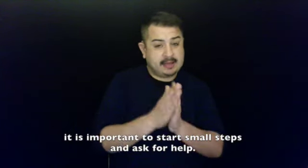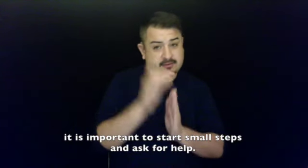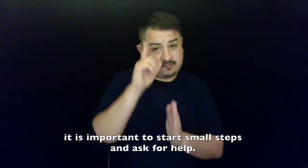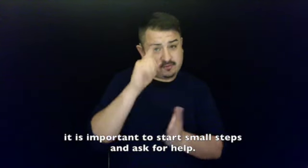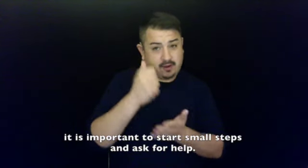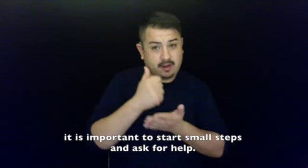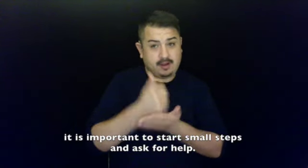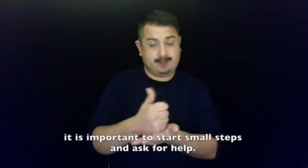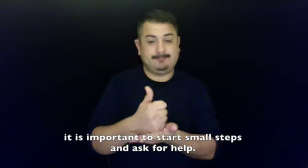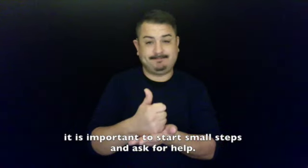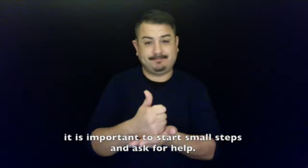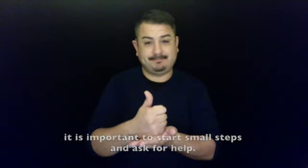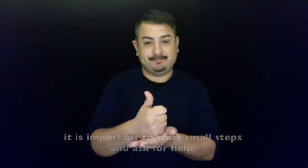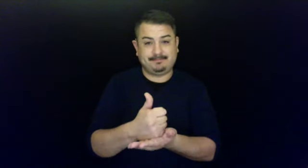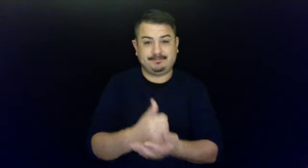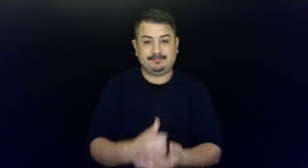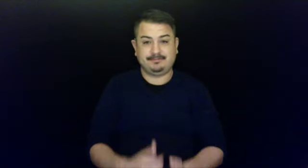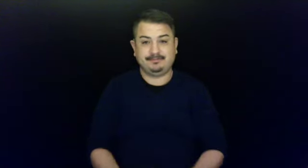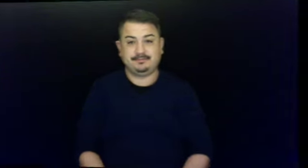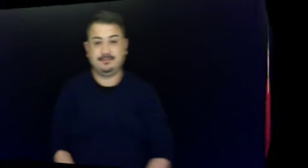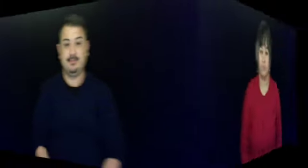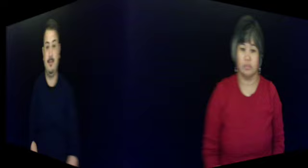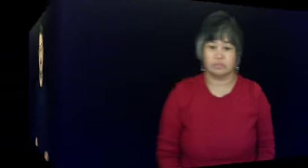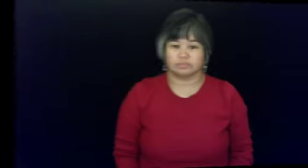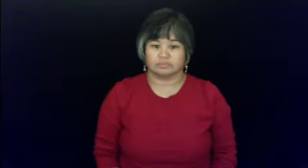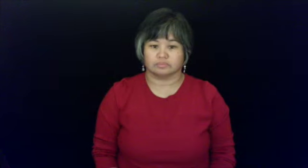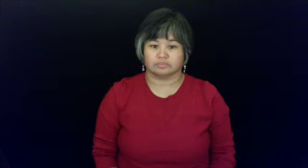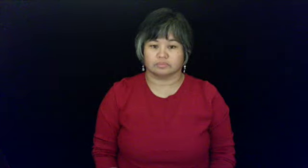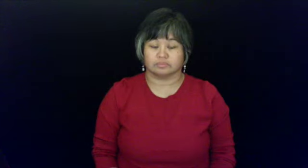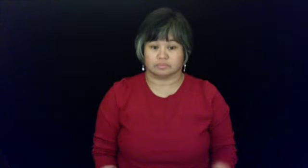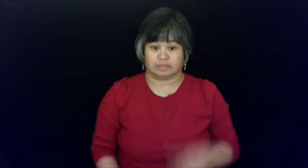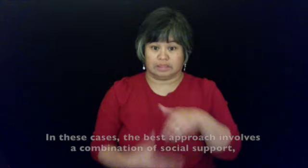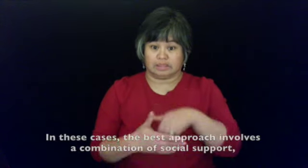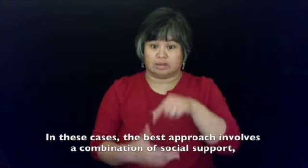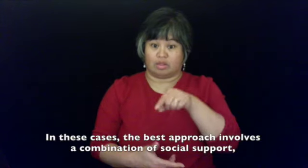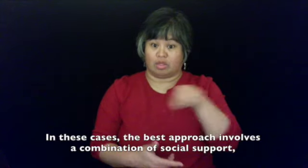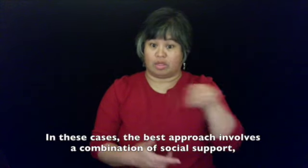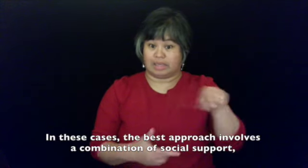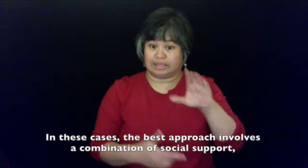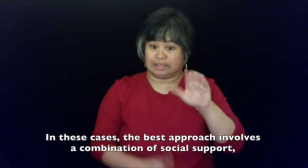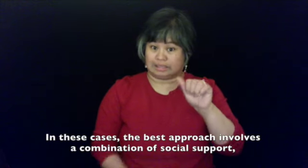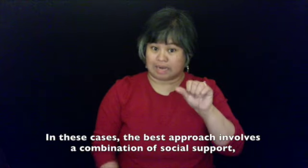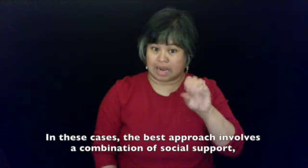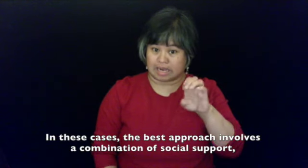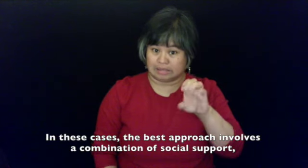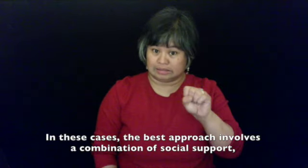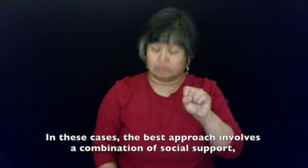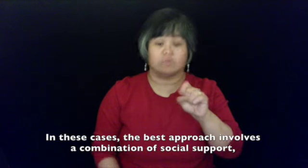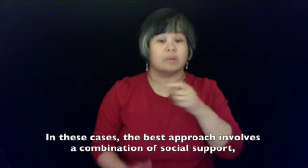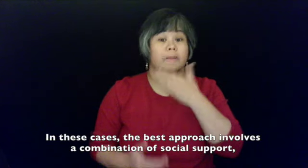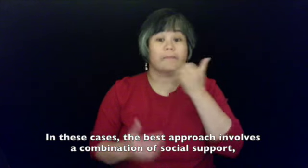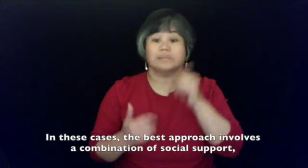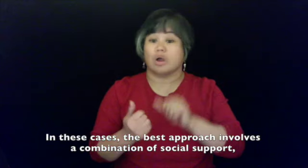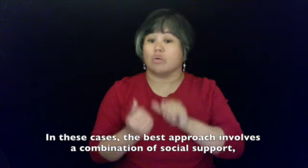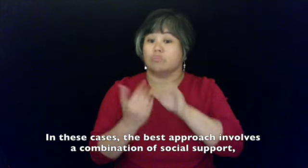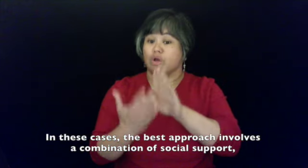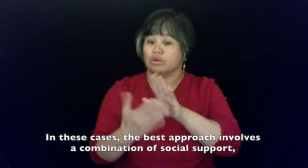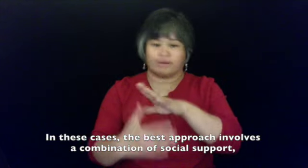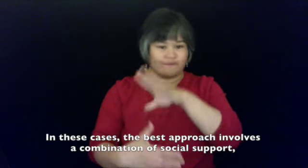help. In these cases, the best approach involves